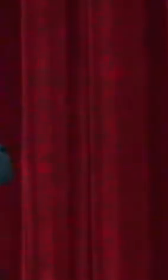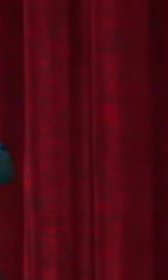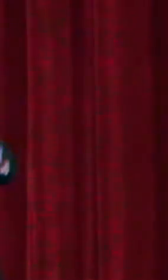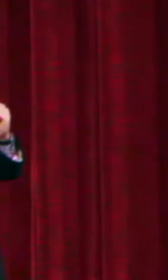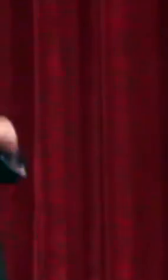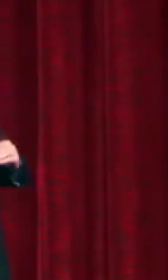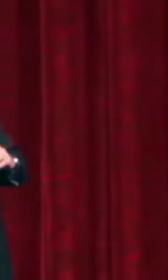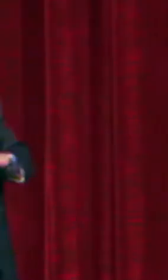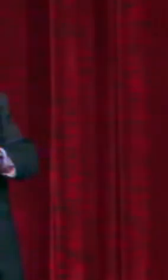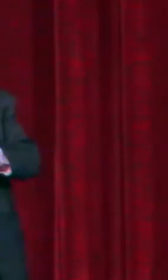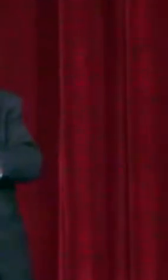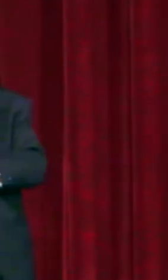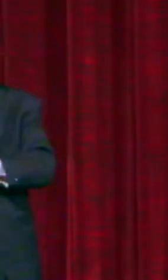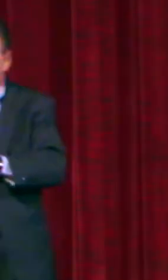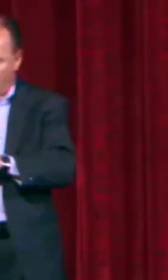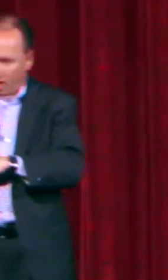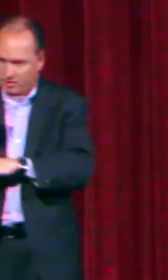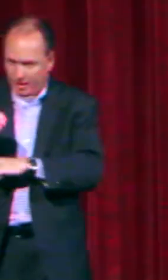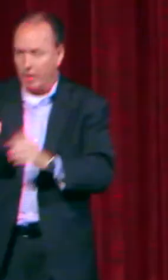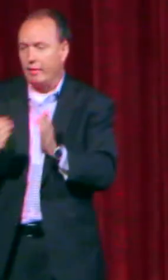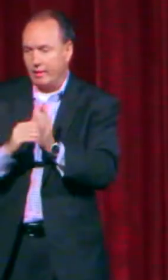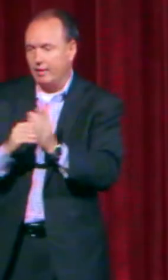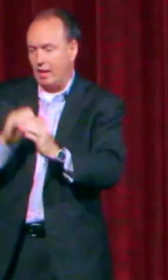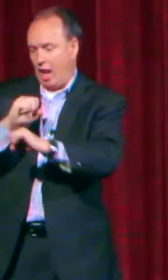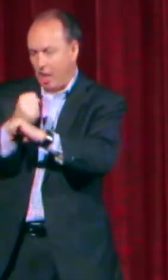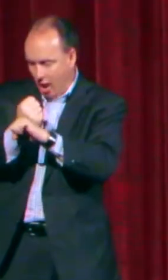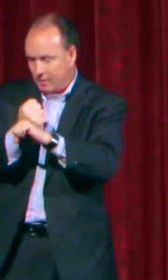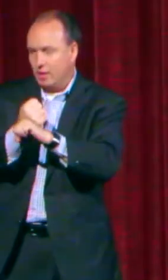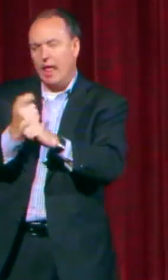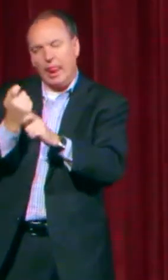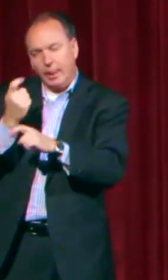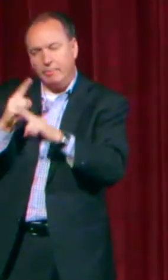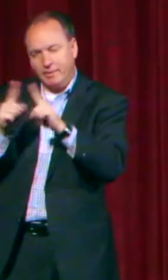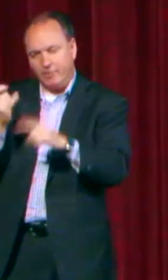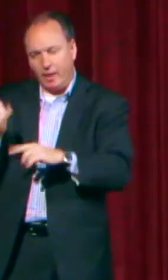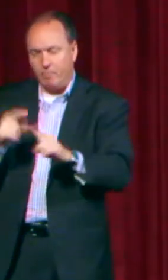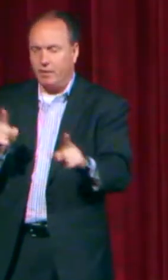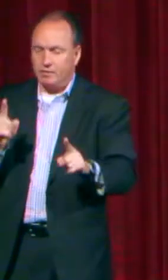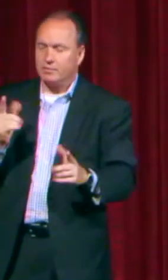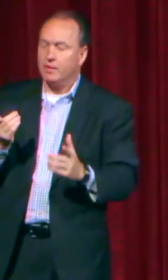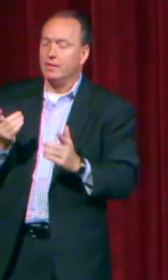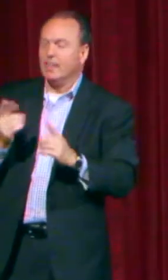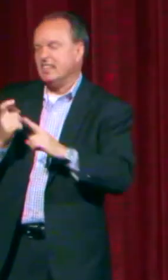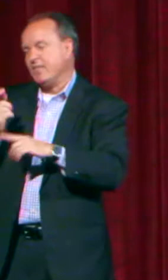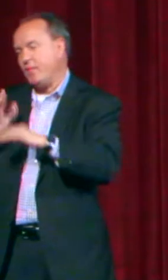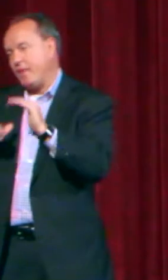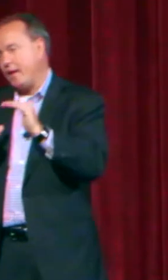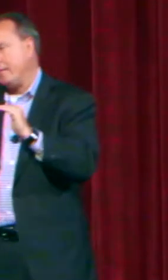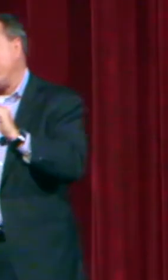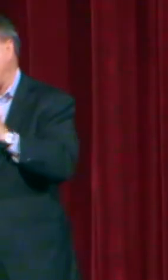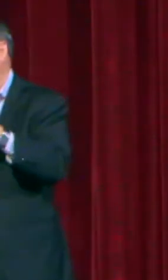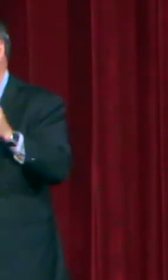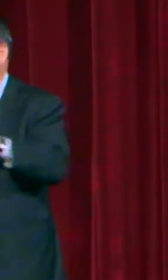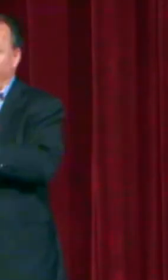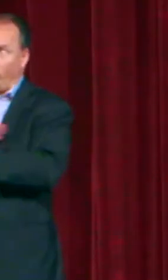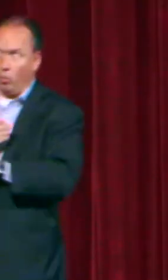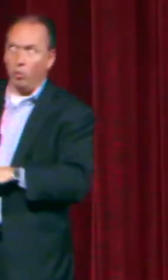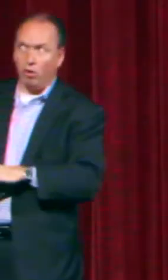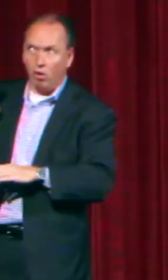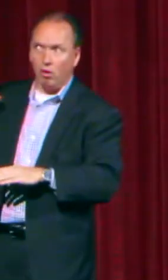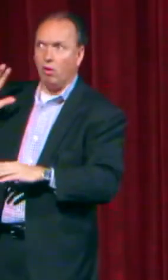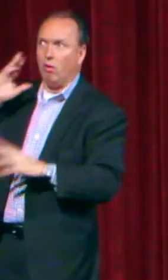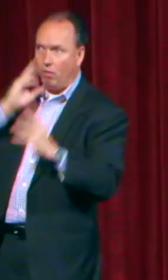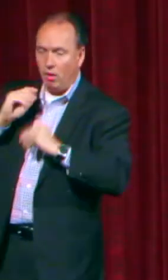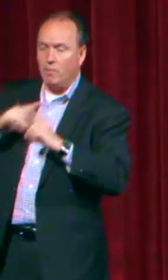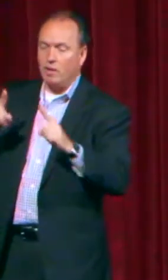Lockdown, again, just to reiterate, the lockdown is a little different now. It's a little different than what everybody was used to in the